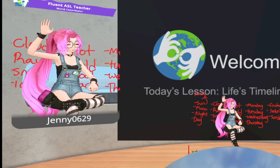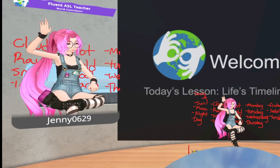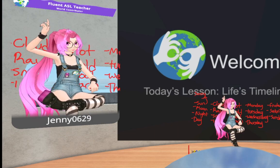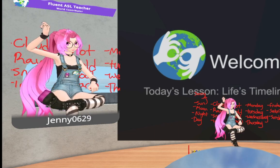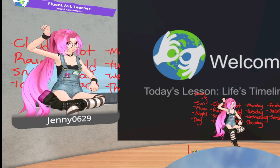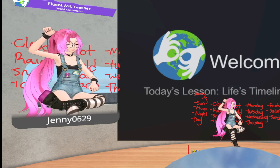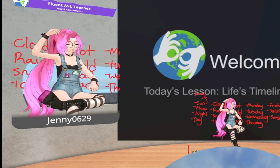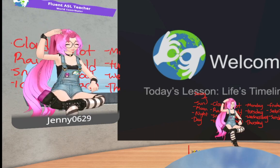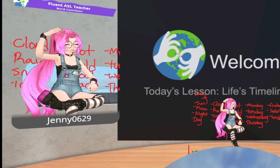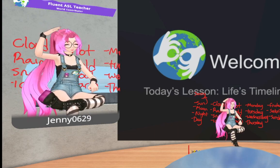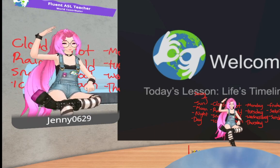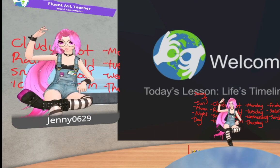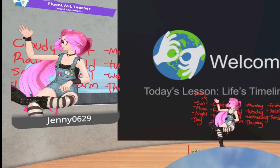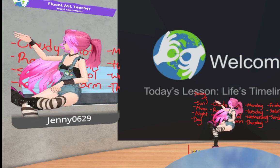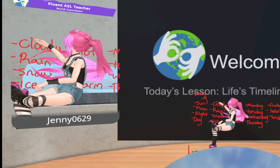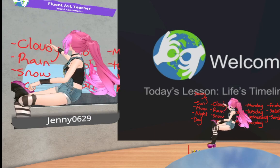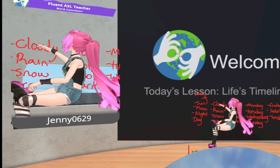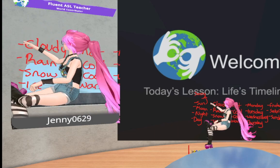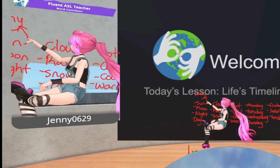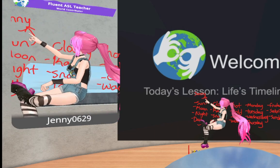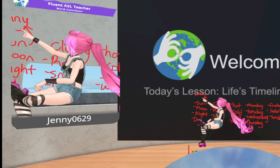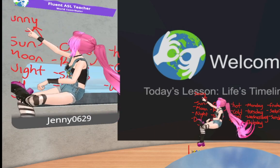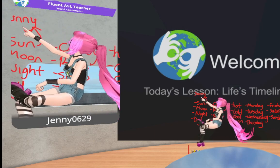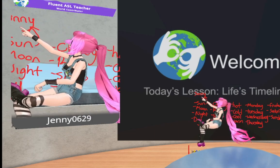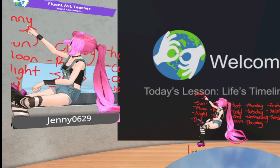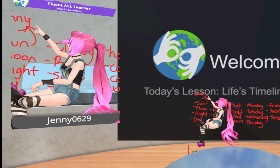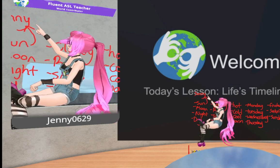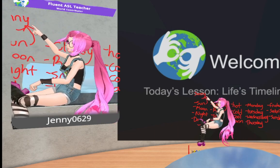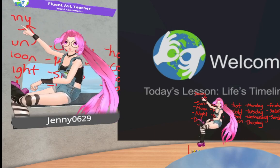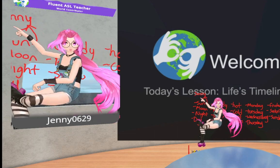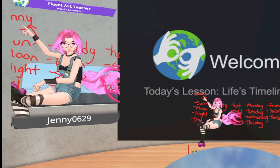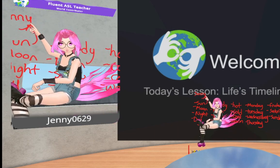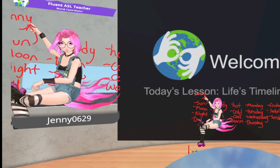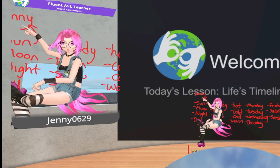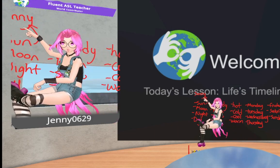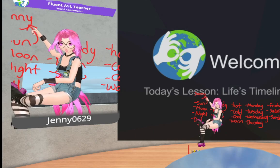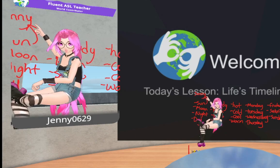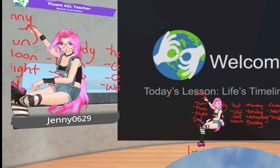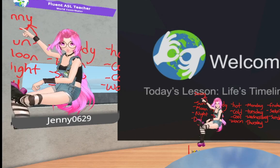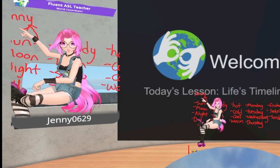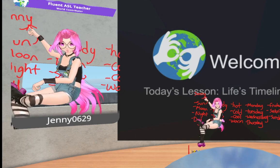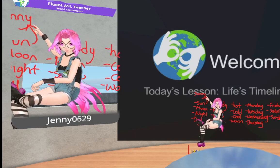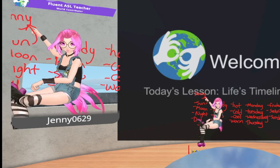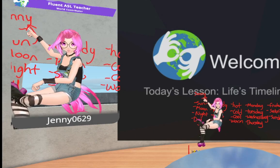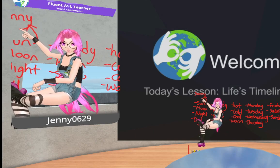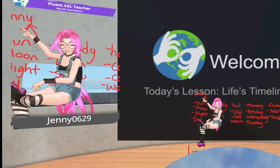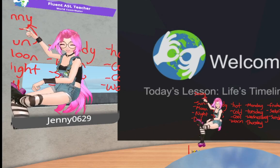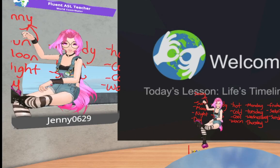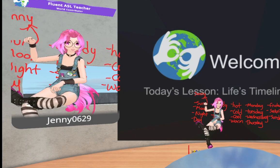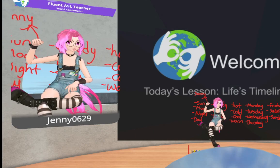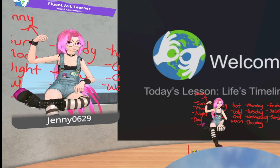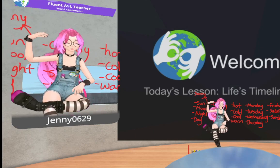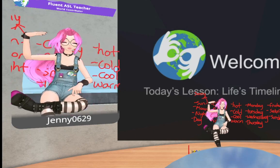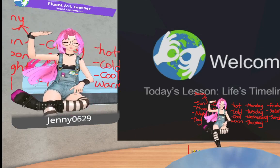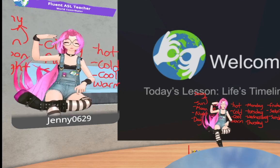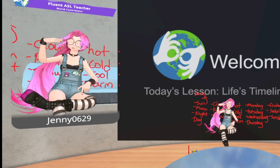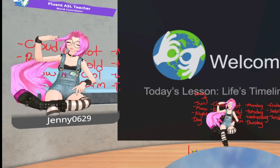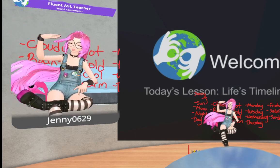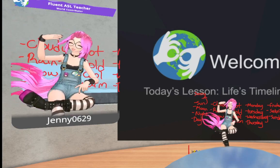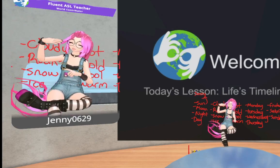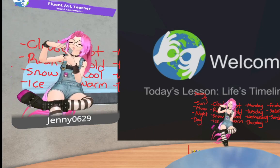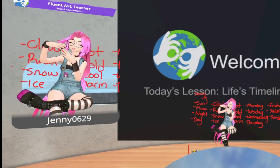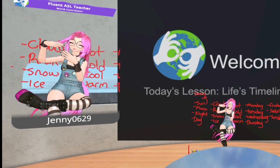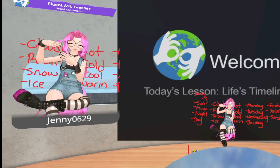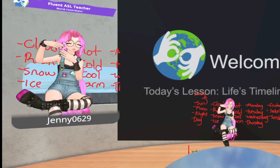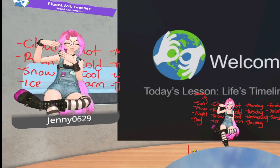is sun. But if we want to say sunny, it's sunny out. It looks sunny today. You're going